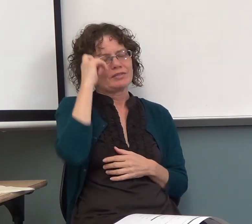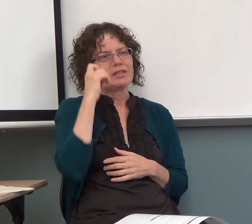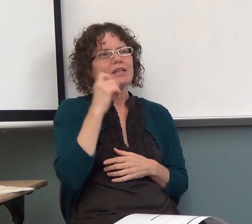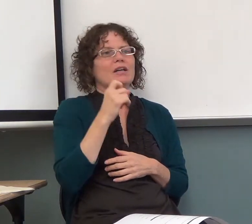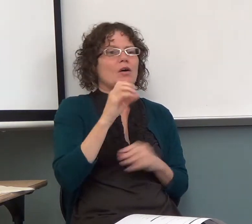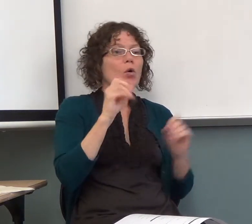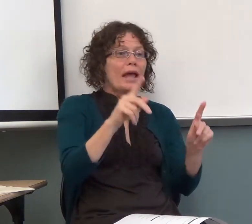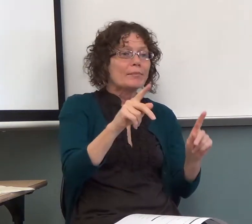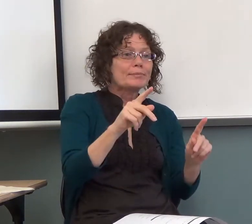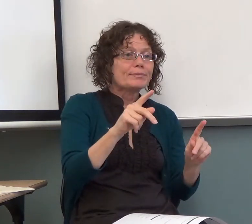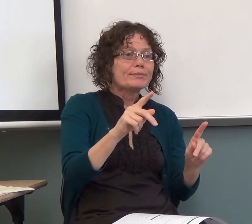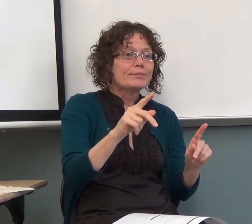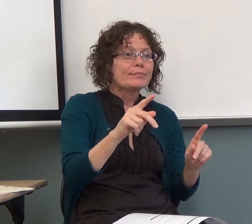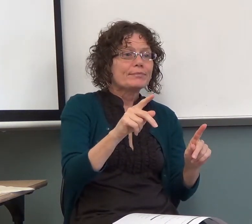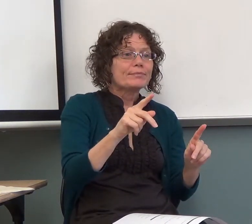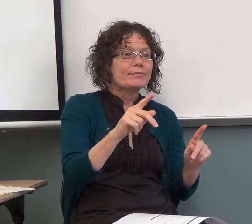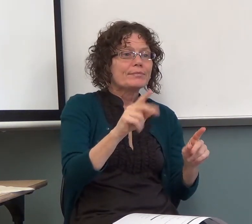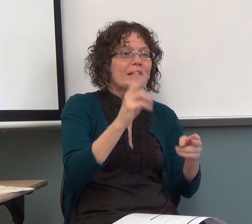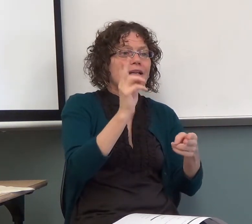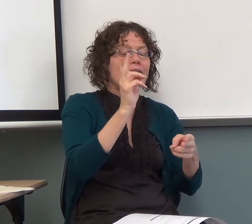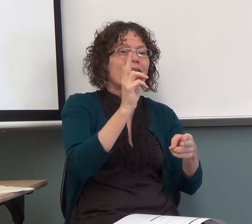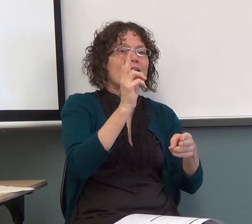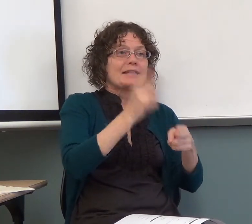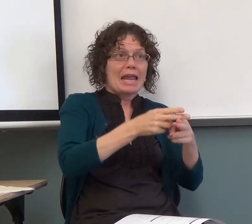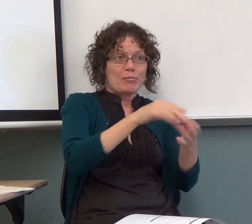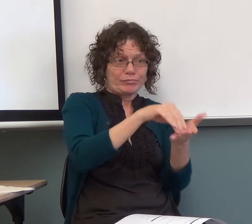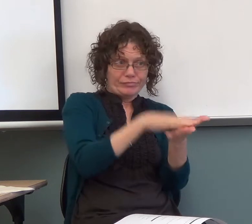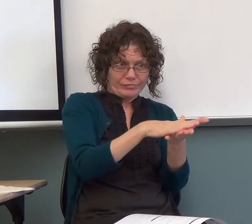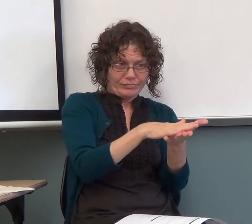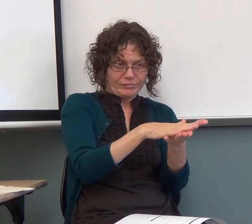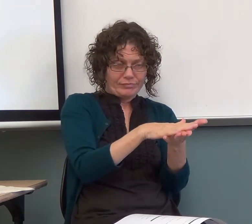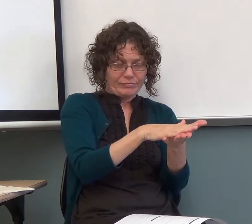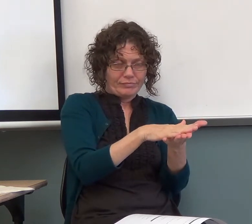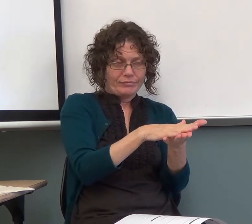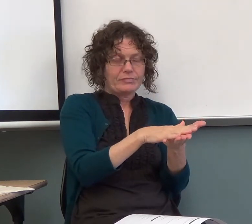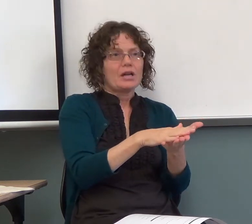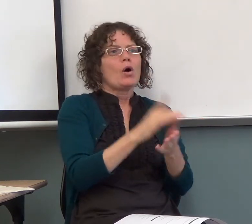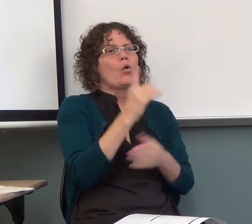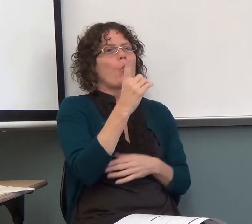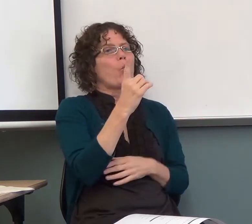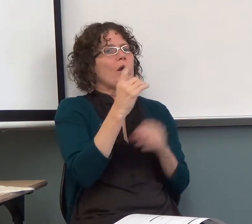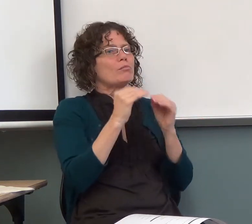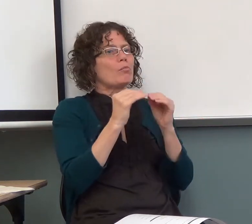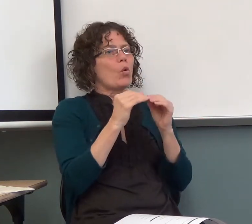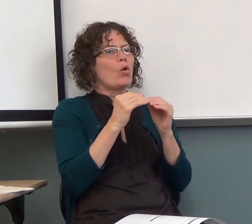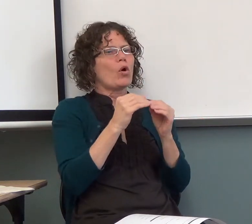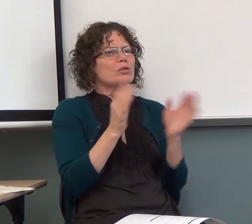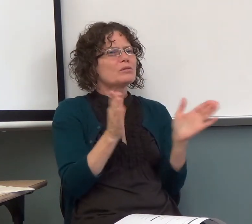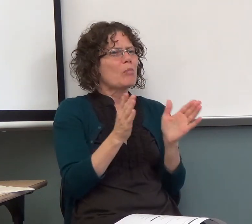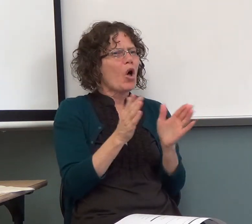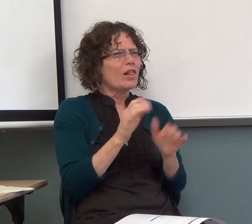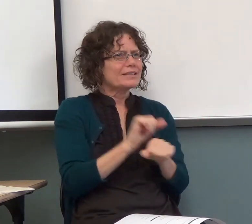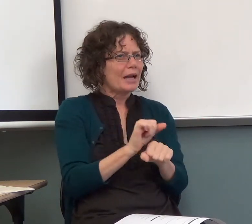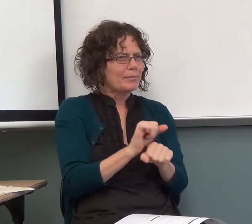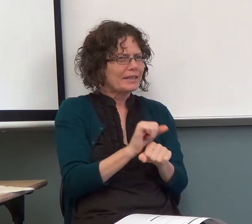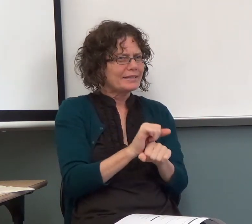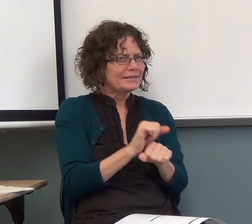this. And you're going to do one little assignment for me before you guys leave for the day, okay? In your journals, which I'm going to collect at the end of